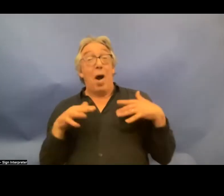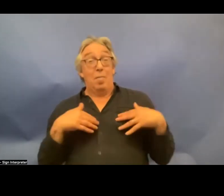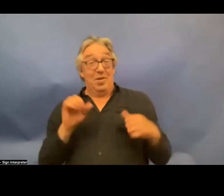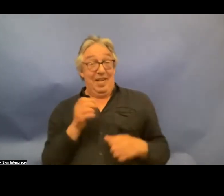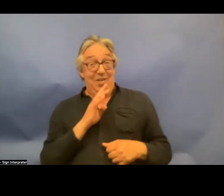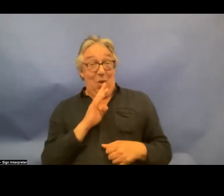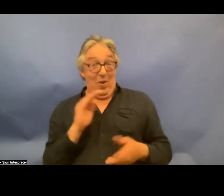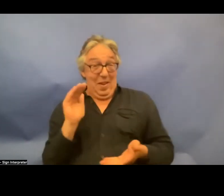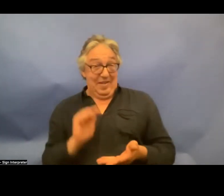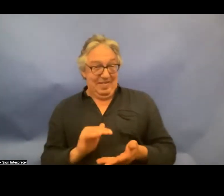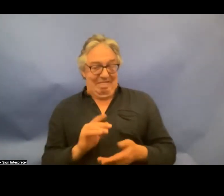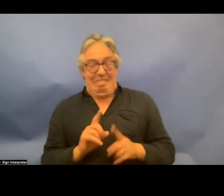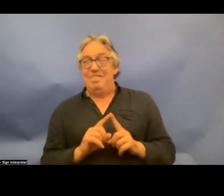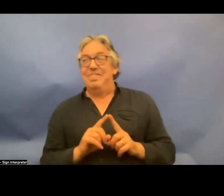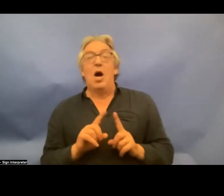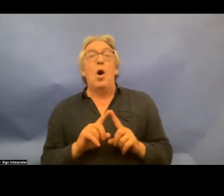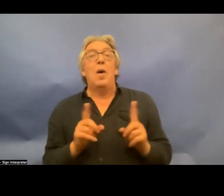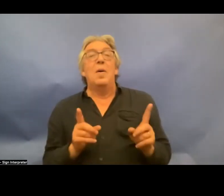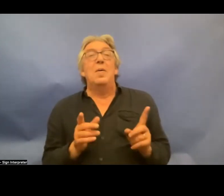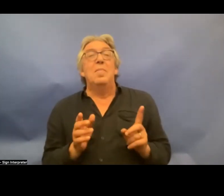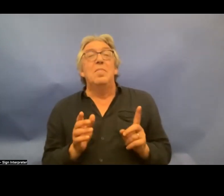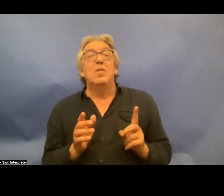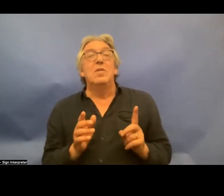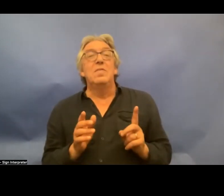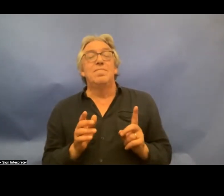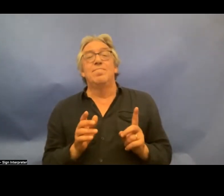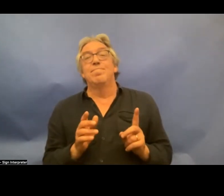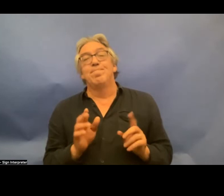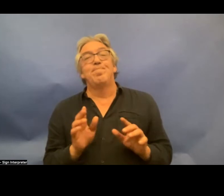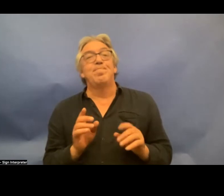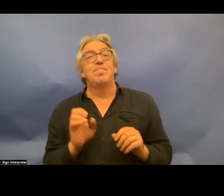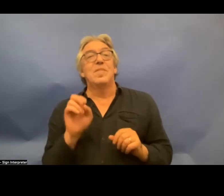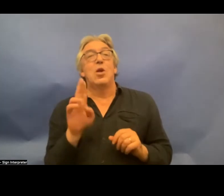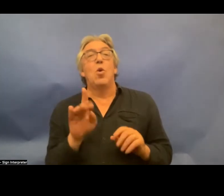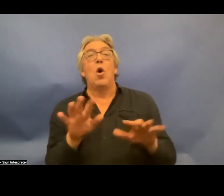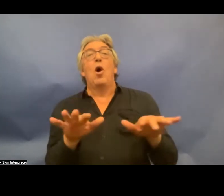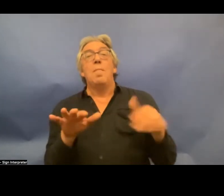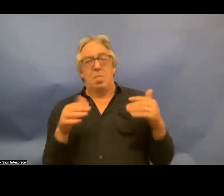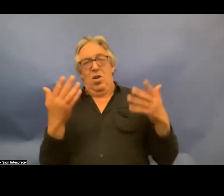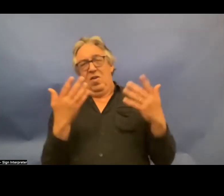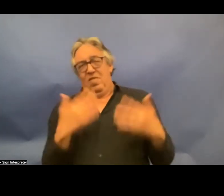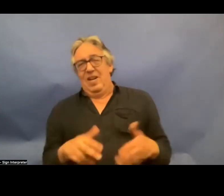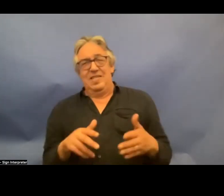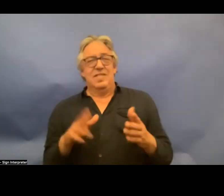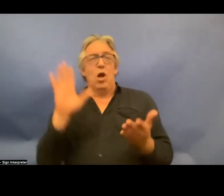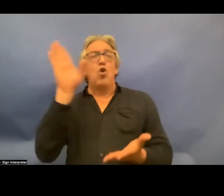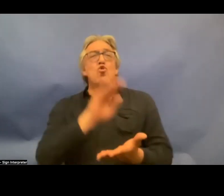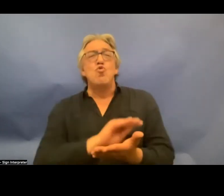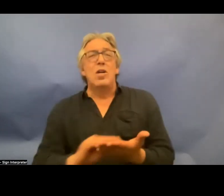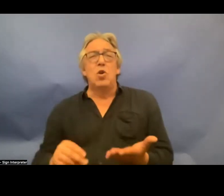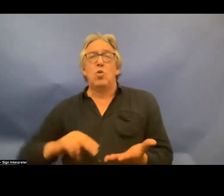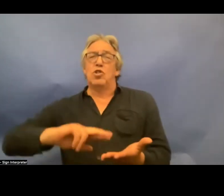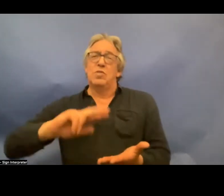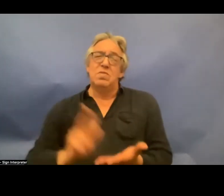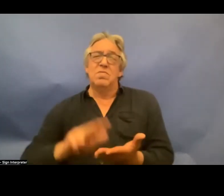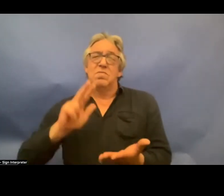And we have adopted resolutions when it comes to children in Ukraine or refugee children. And we are not only